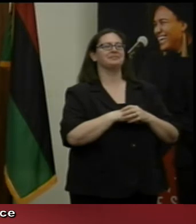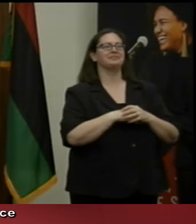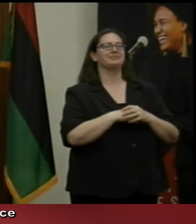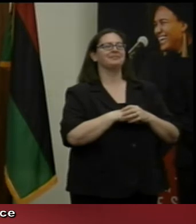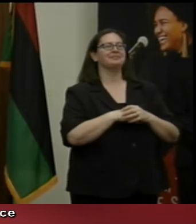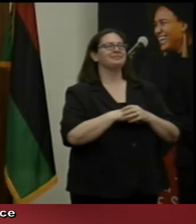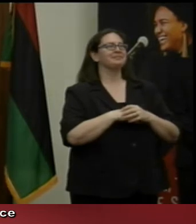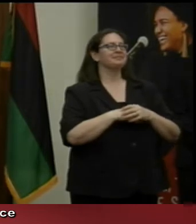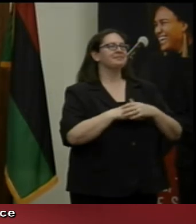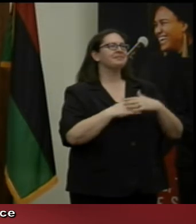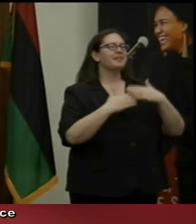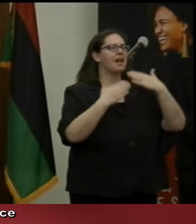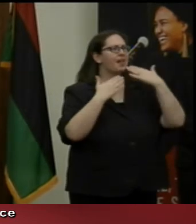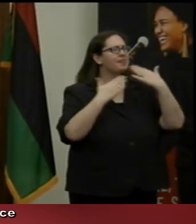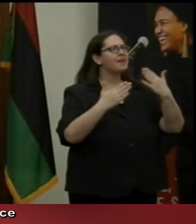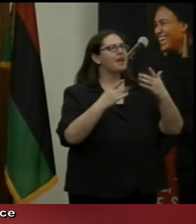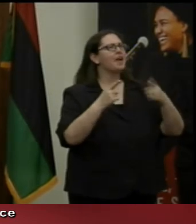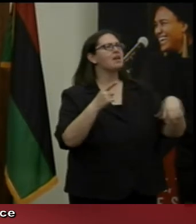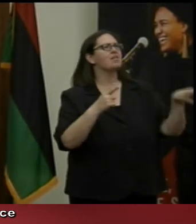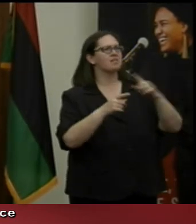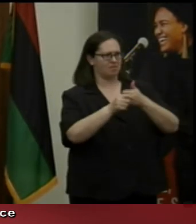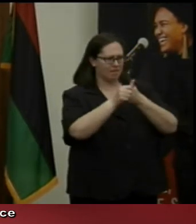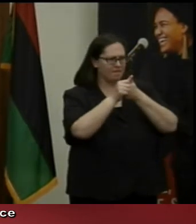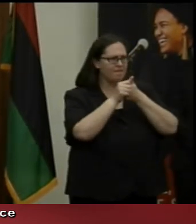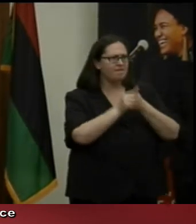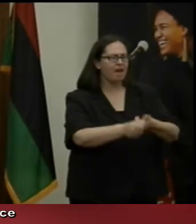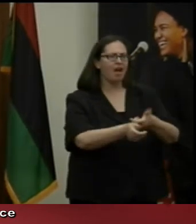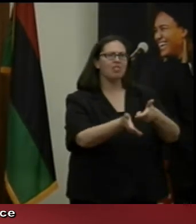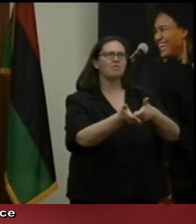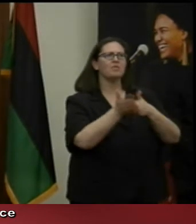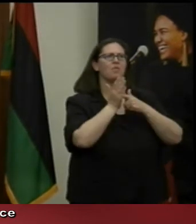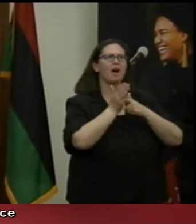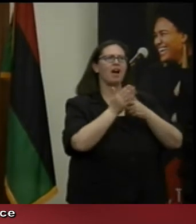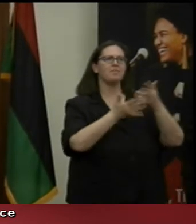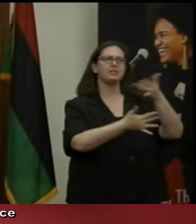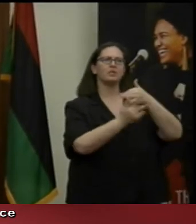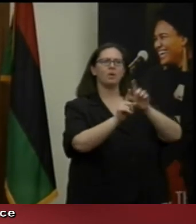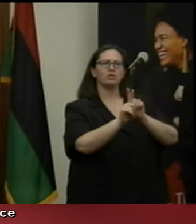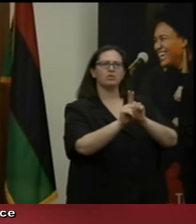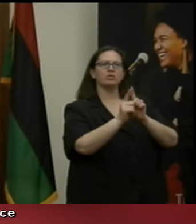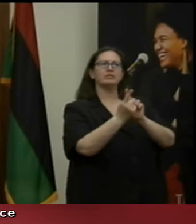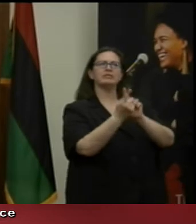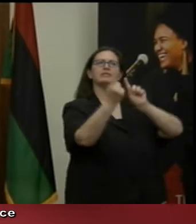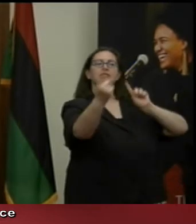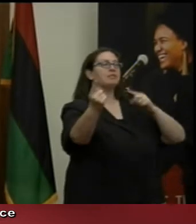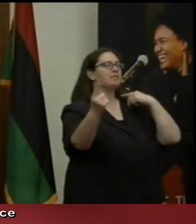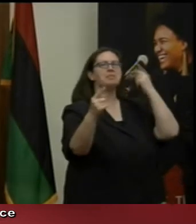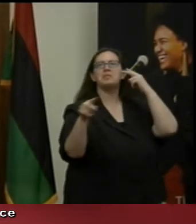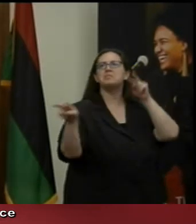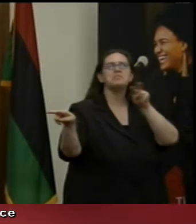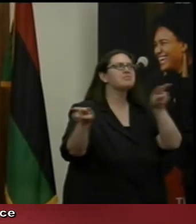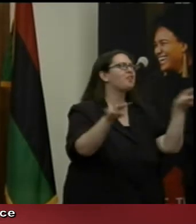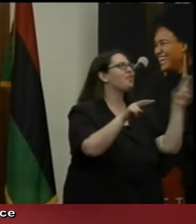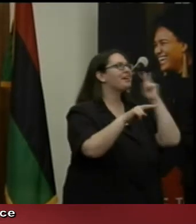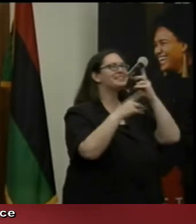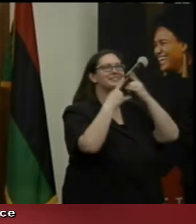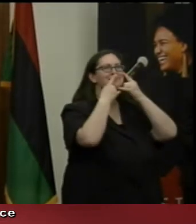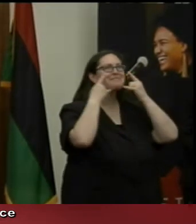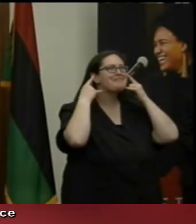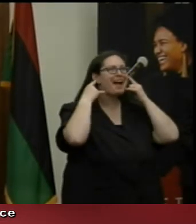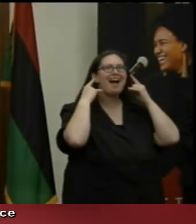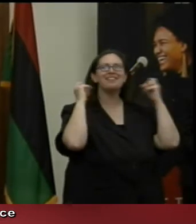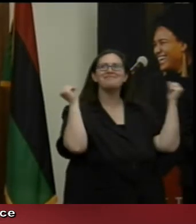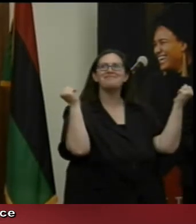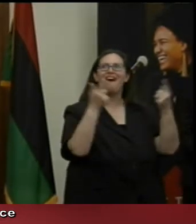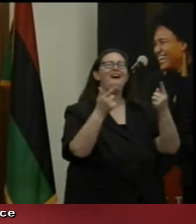And thank you for complying with the social distancing requirements. And I see that you all have your masks on. That's terrific. I'm glad